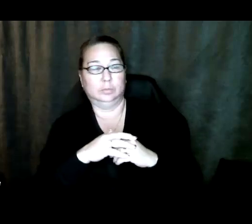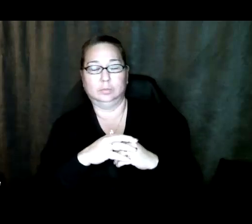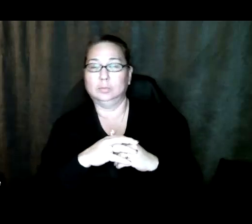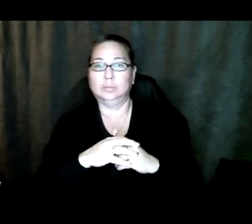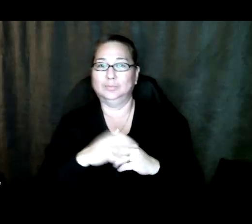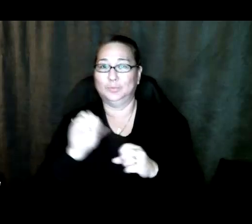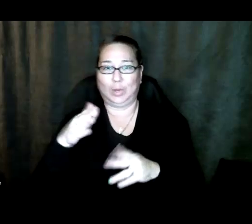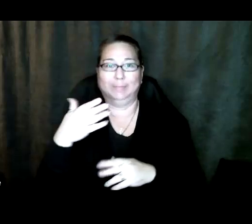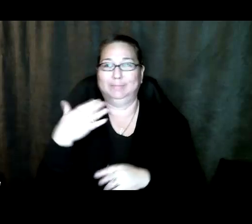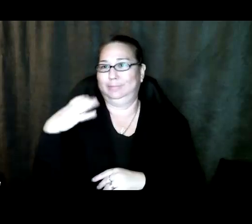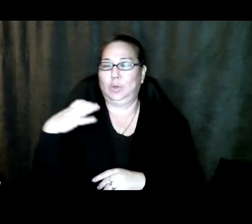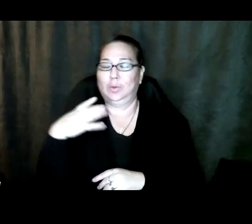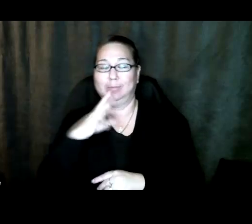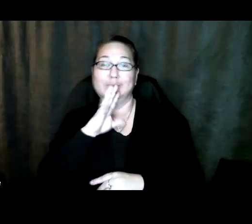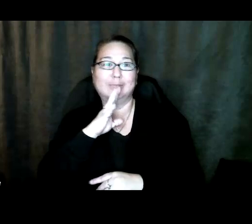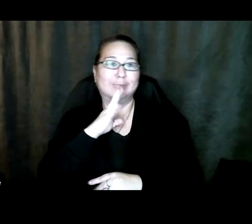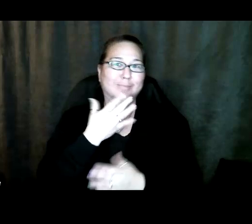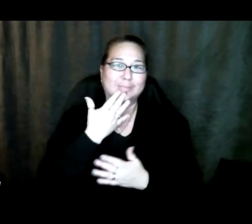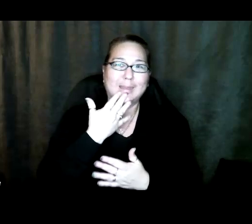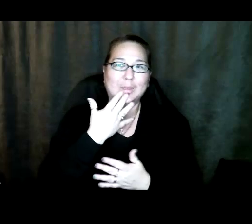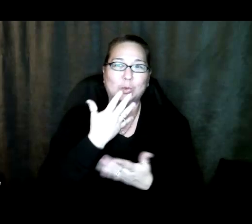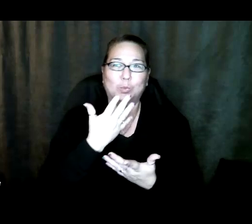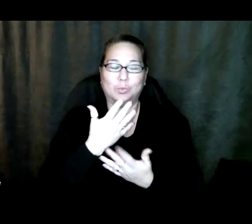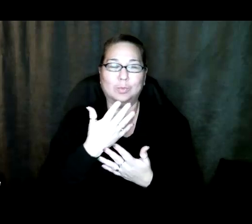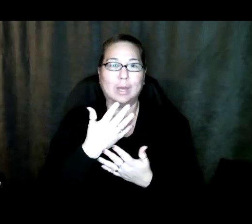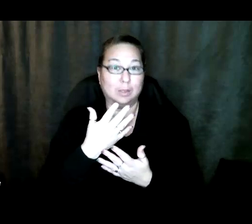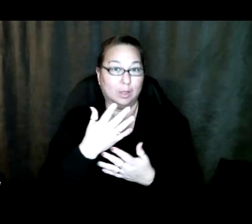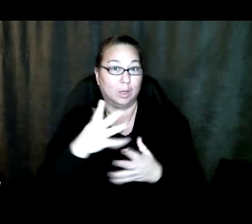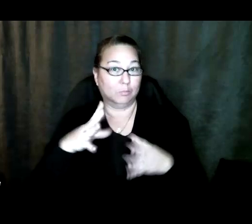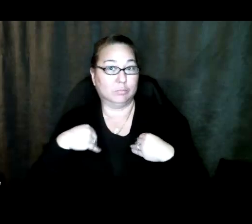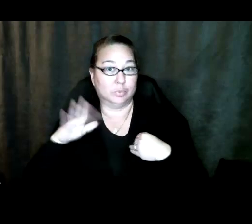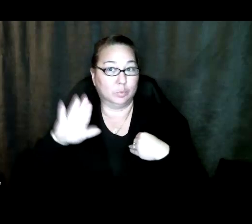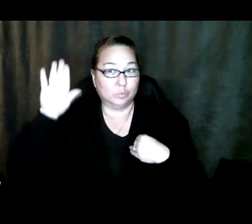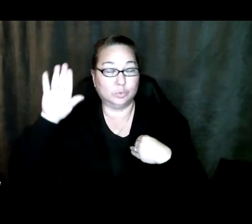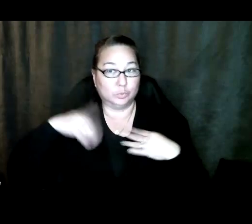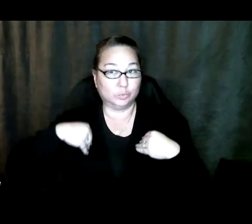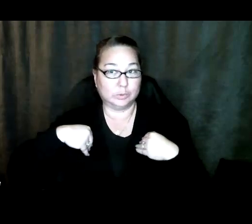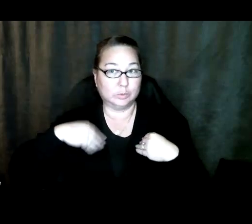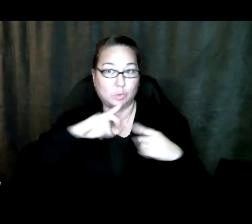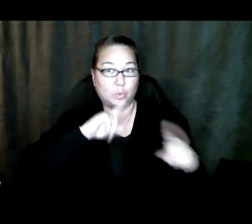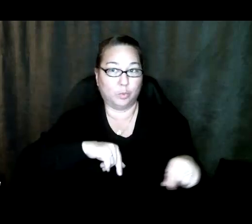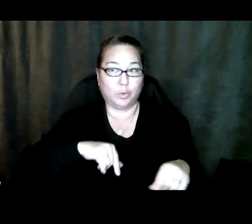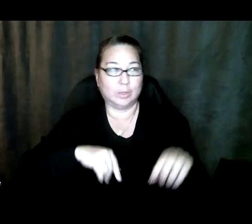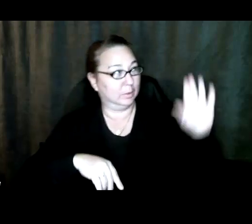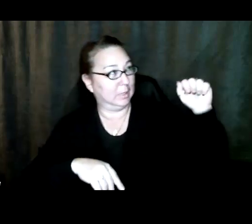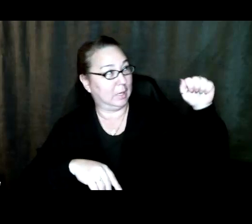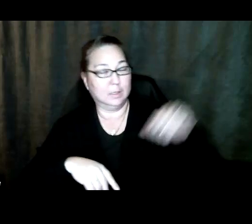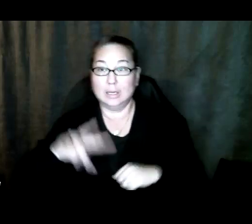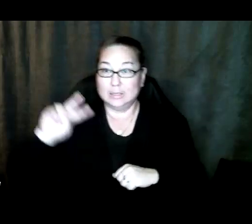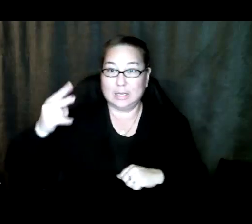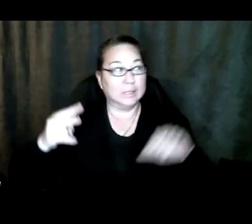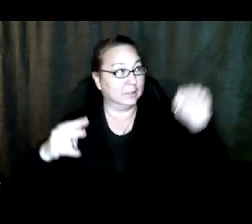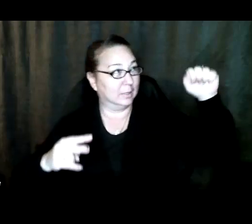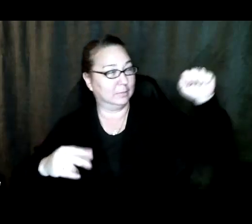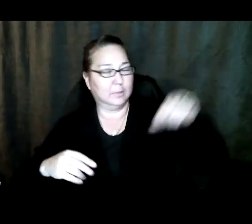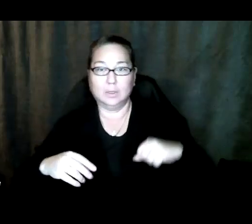Thank you all, and I'll now entertain a motion to receive the superintendent's report. Is there a motion? So moved. Thank you. Is there a second? Second. Is there any